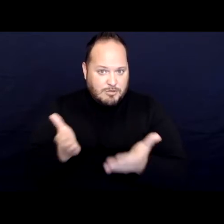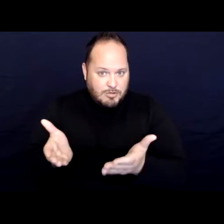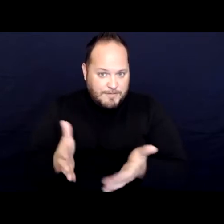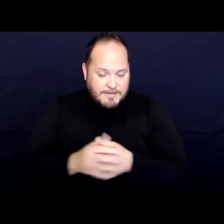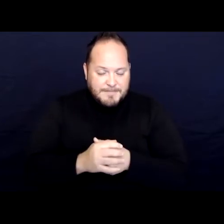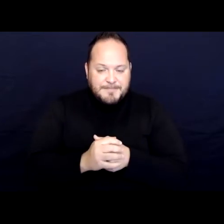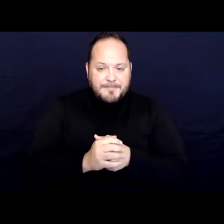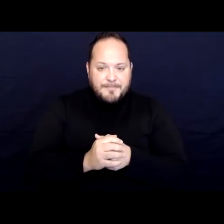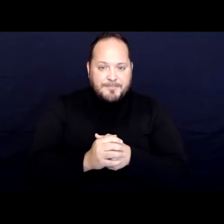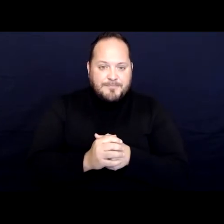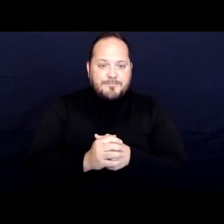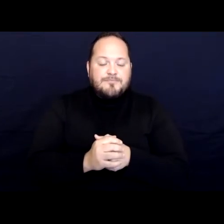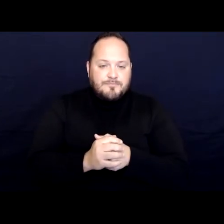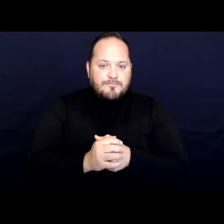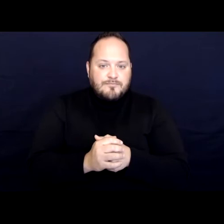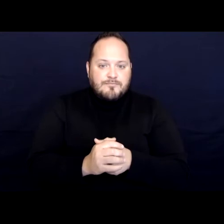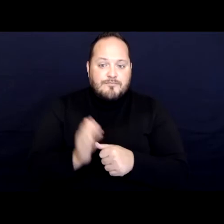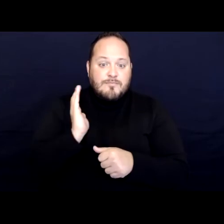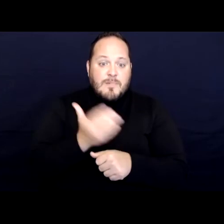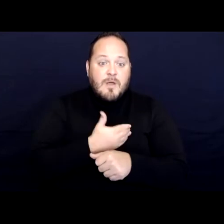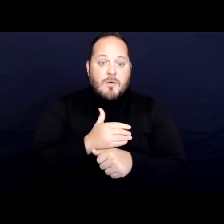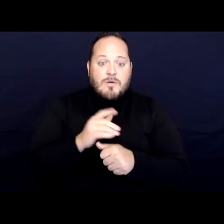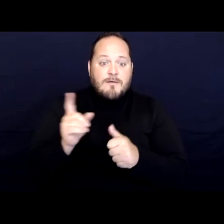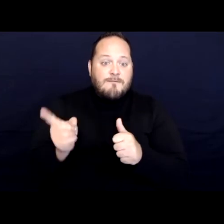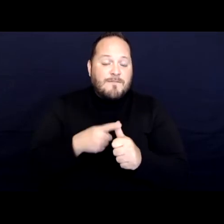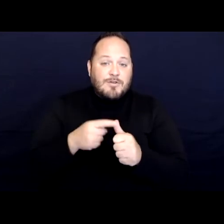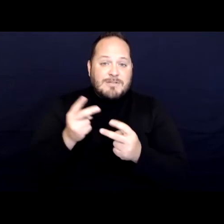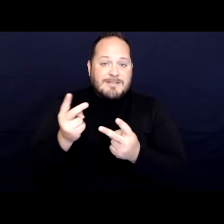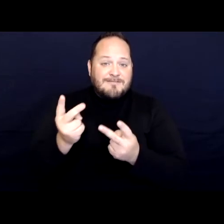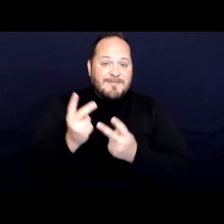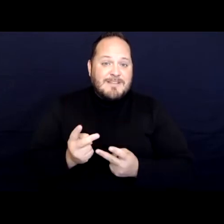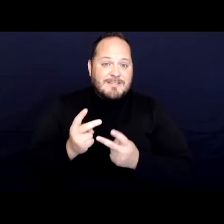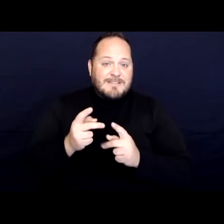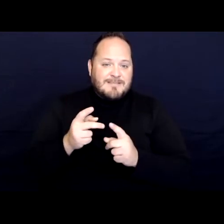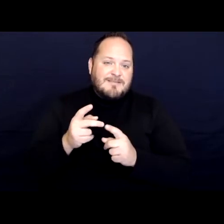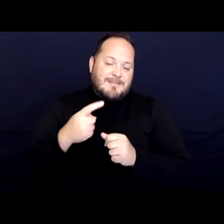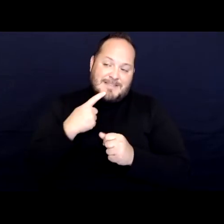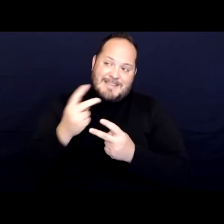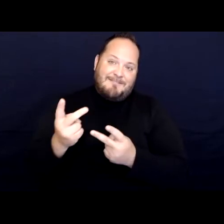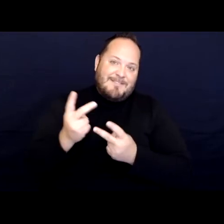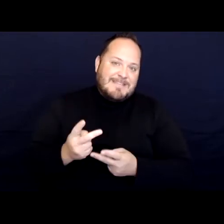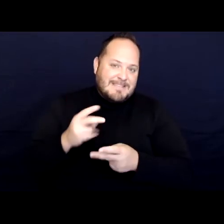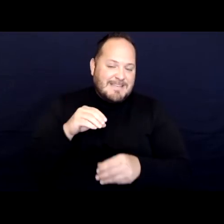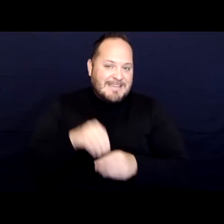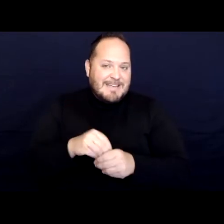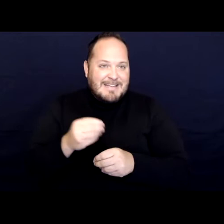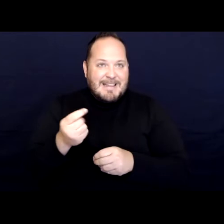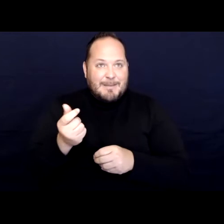had our first visit from, and I say visit in a sort